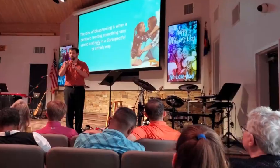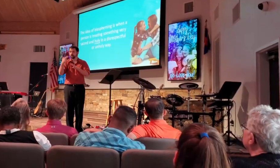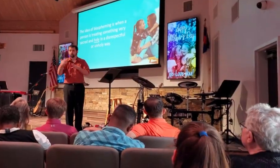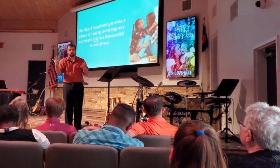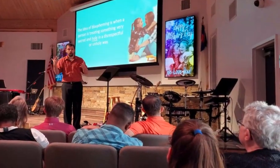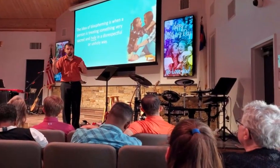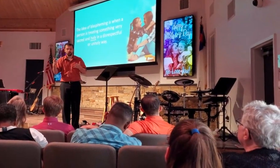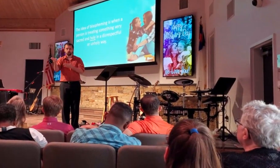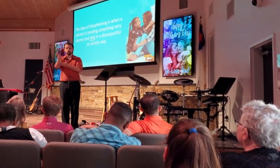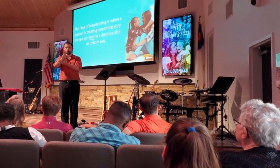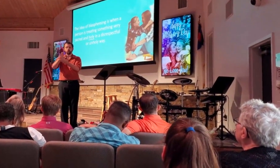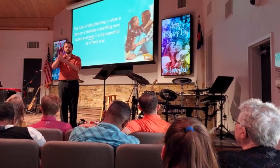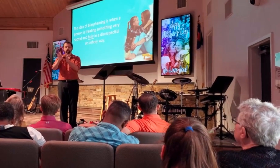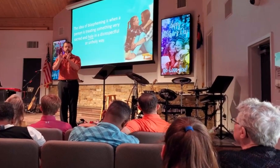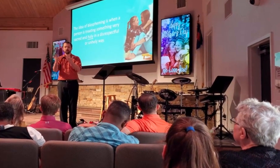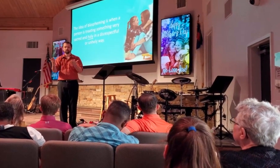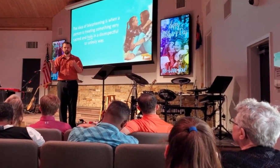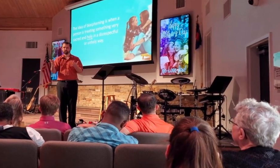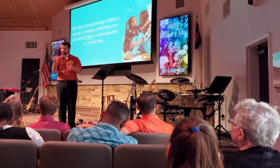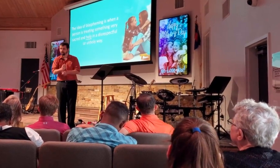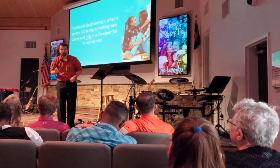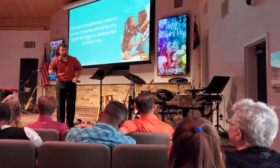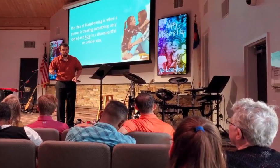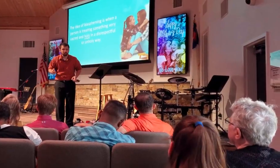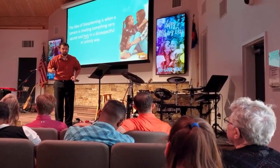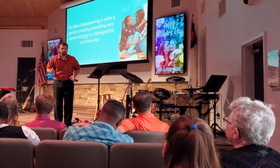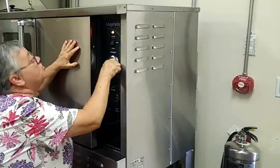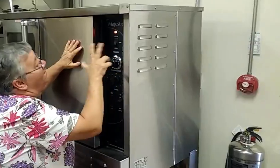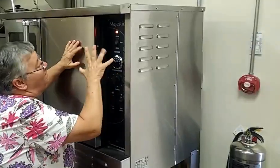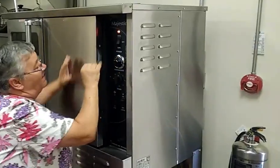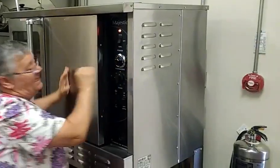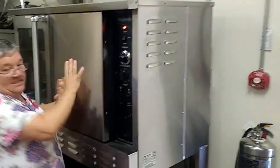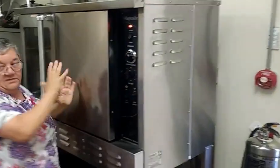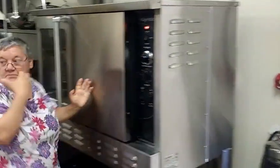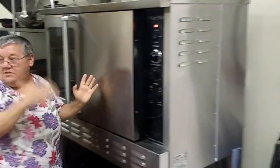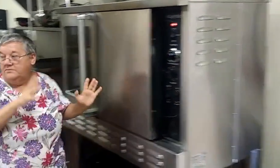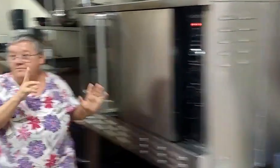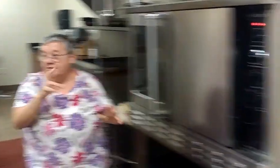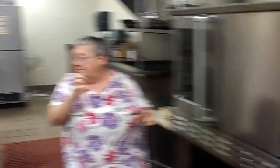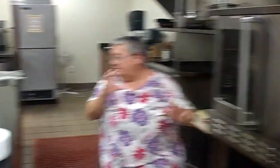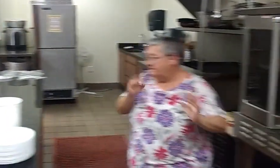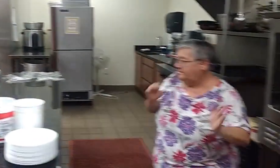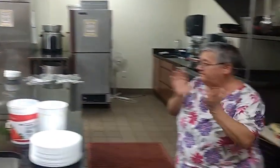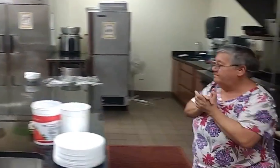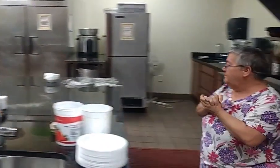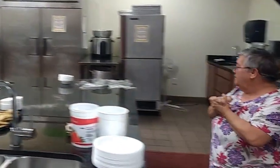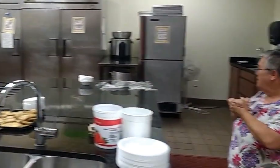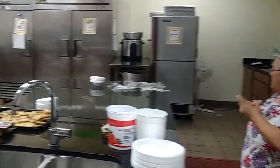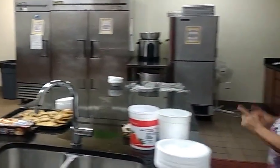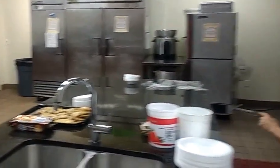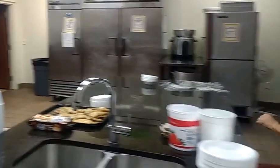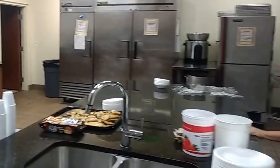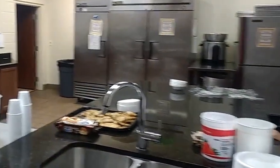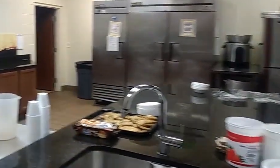souls. Fill our hearts with peace, fill our hearts with love,